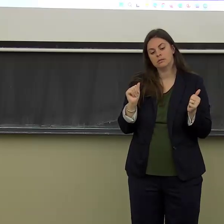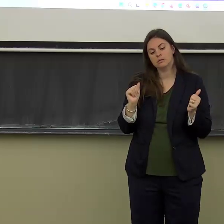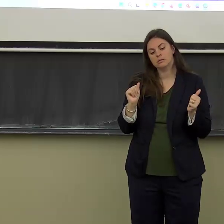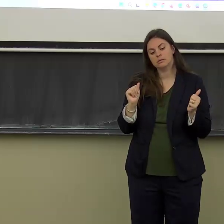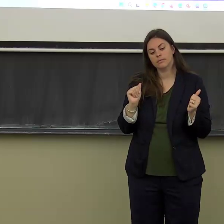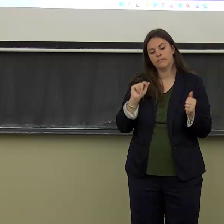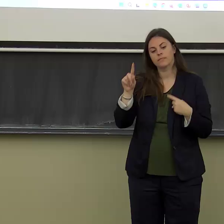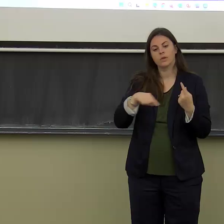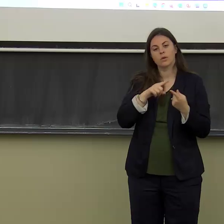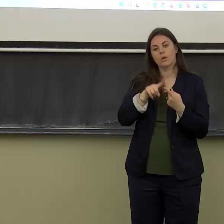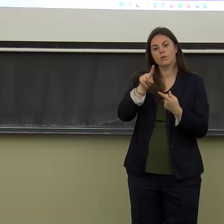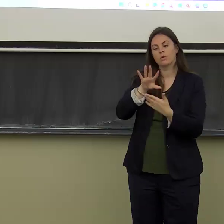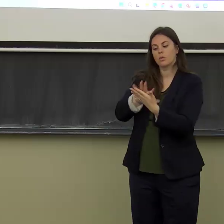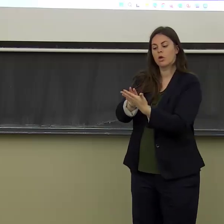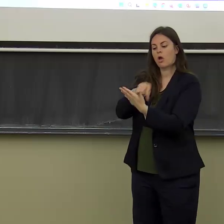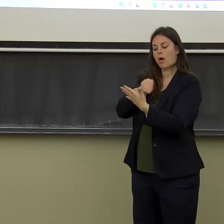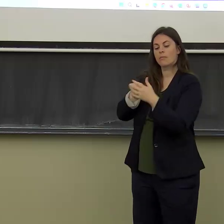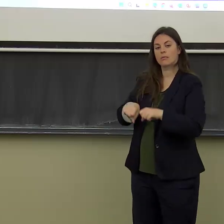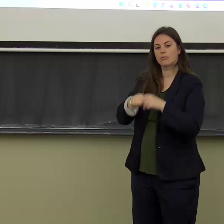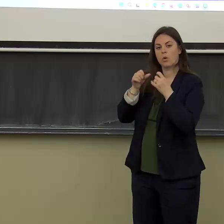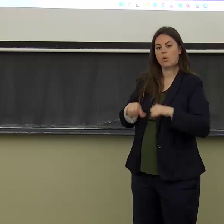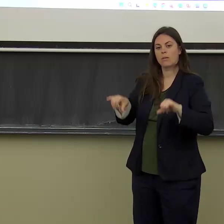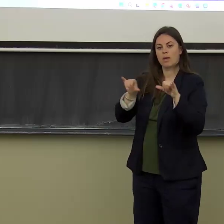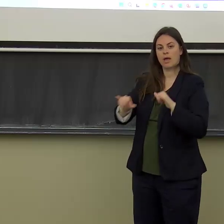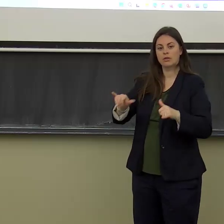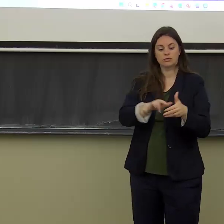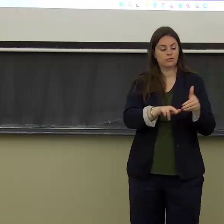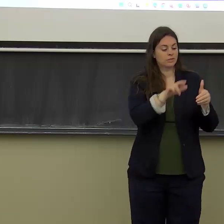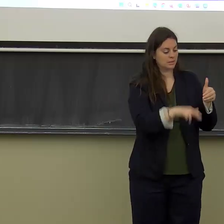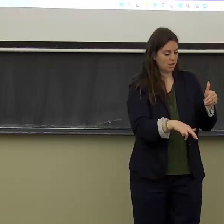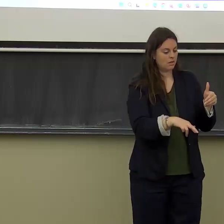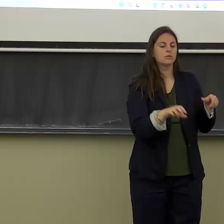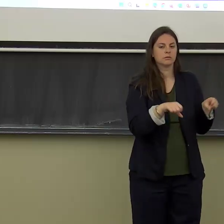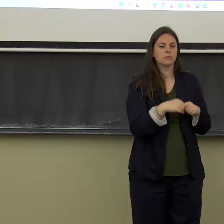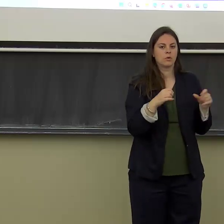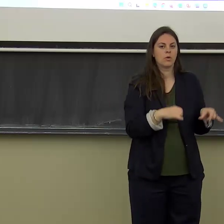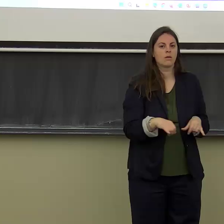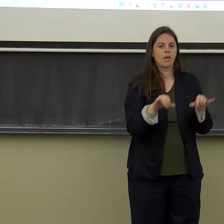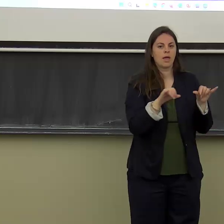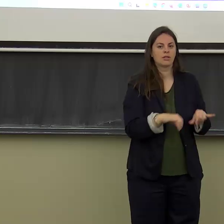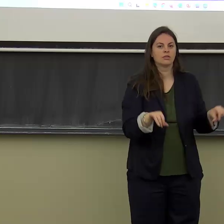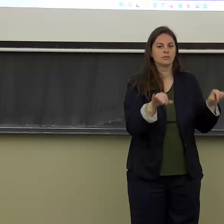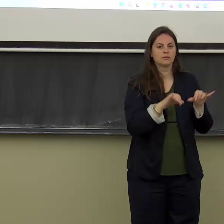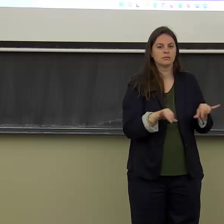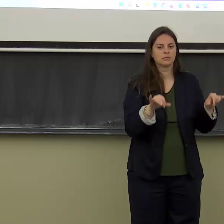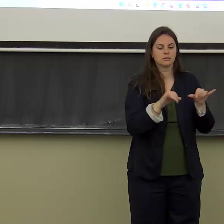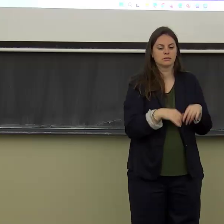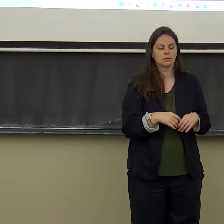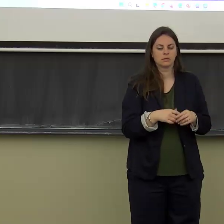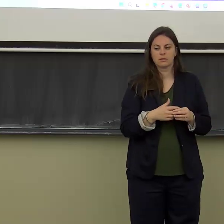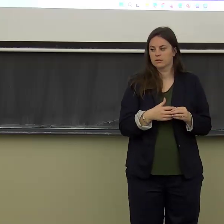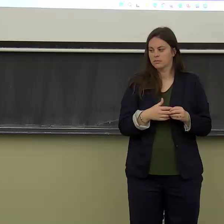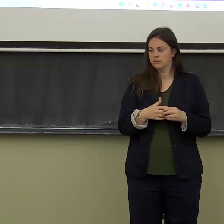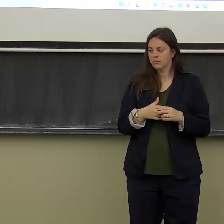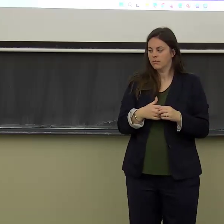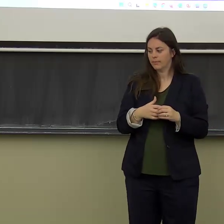when you copy broken patterns, you get broken patterns. And part of what we are